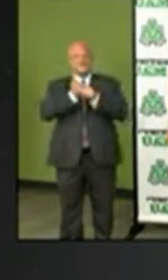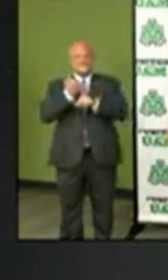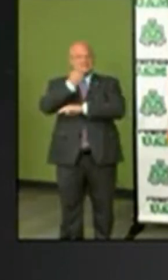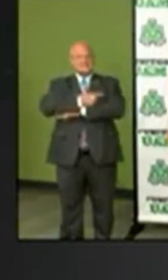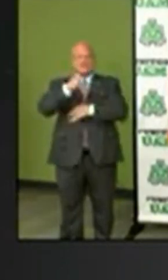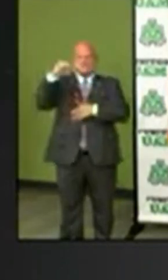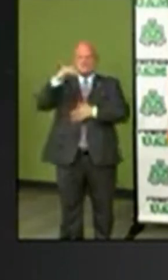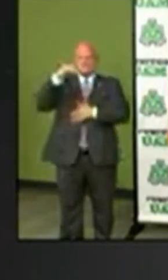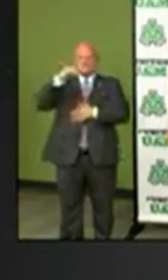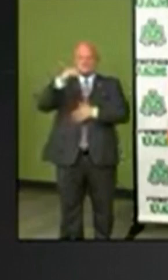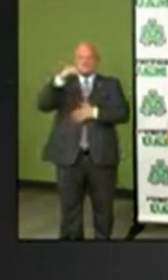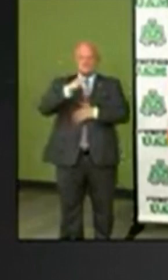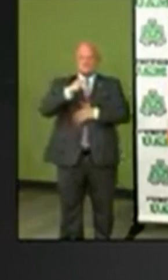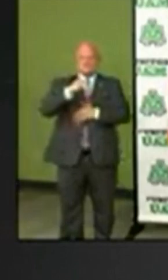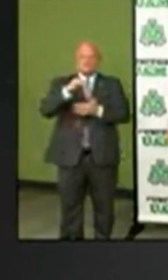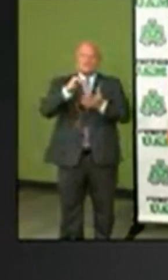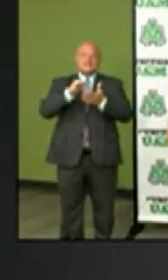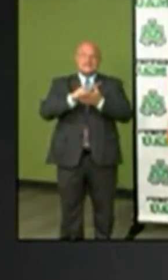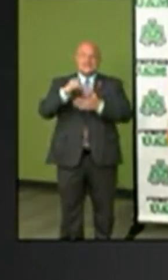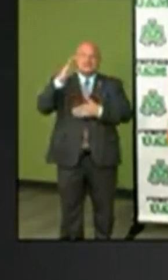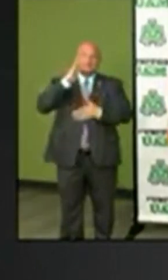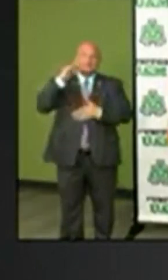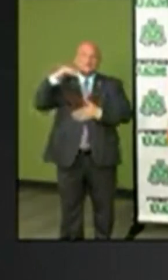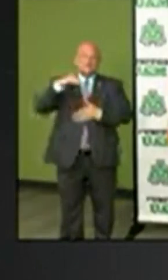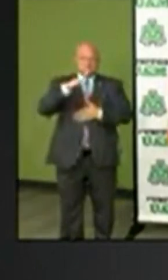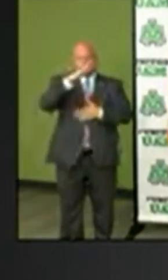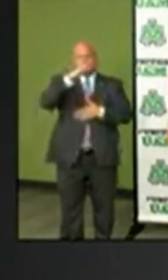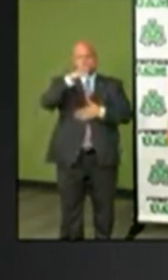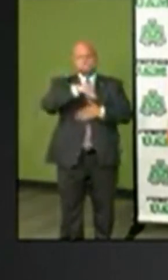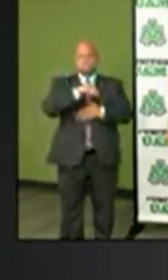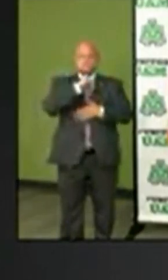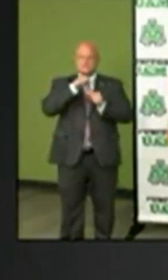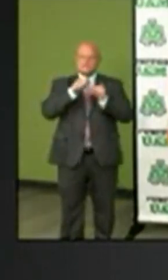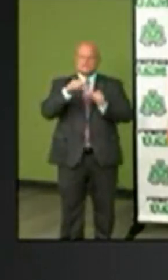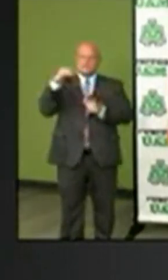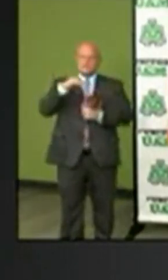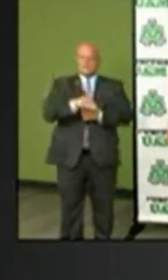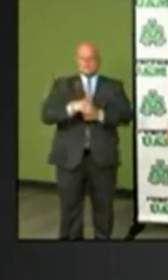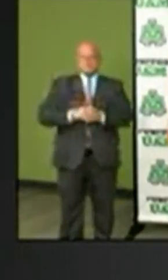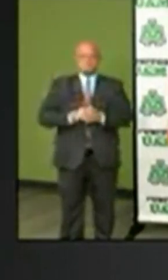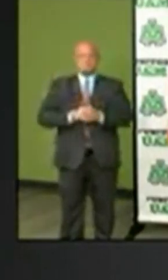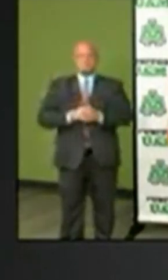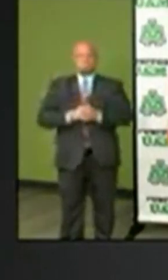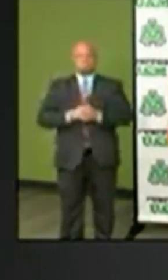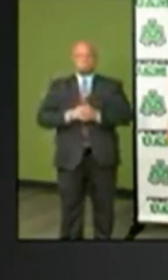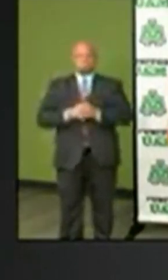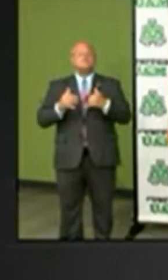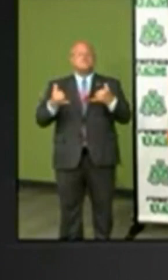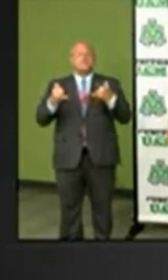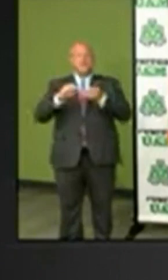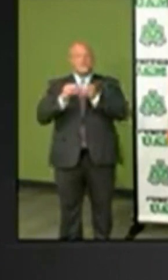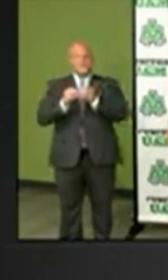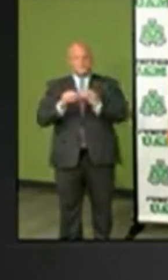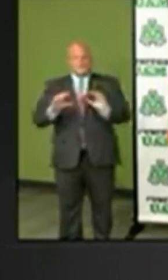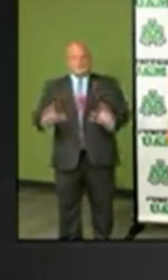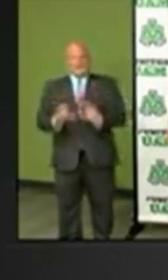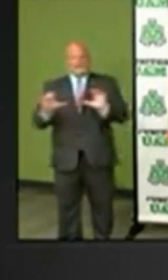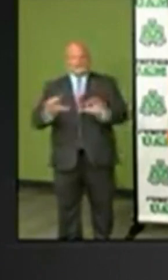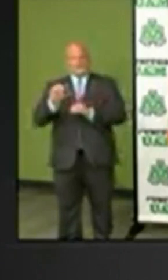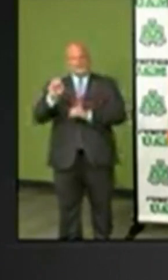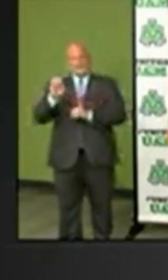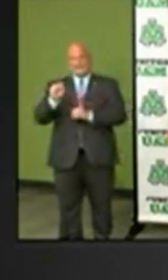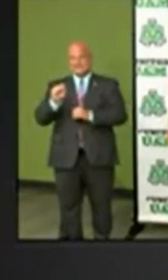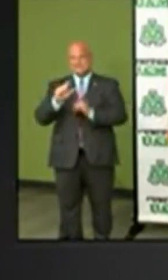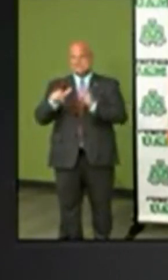a decreasing number of cases, that line will not continue. And then on the number of active cases,